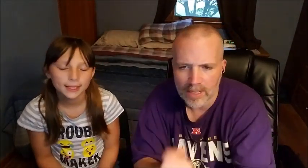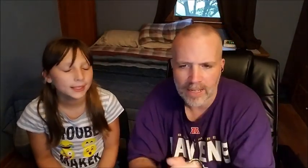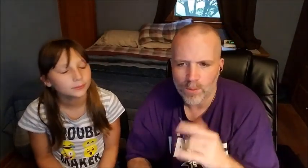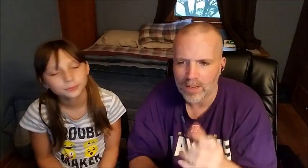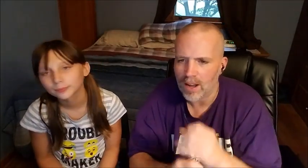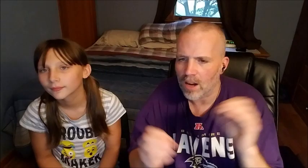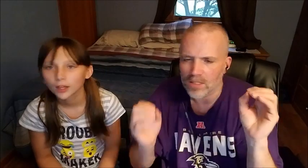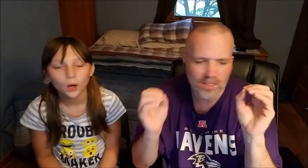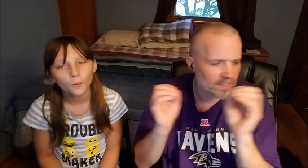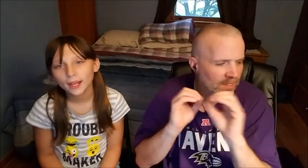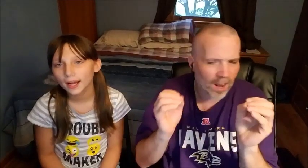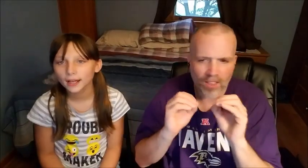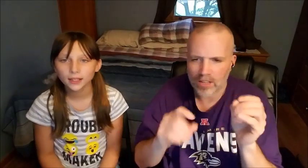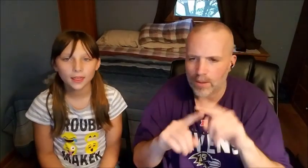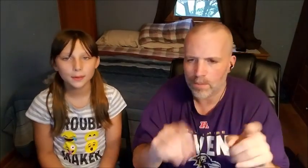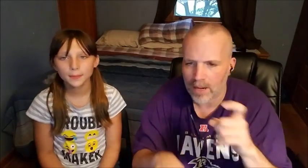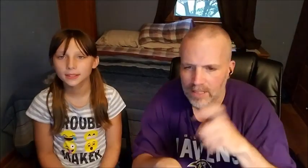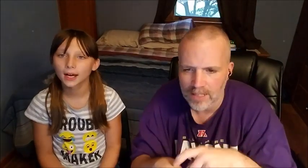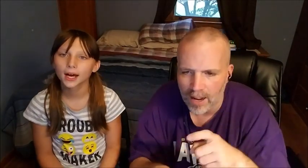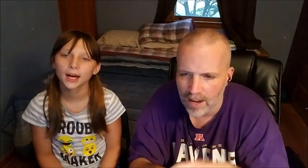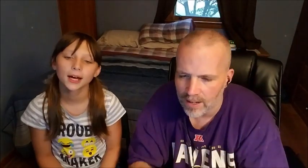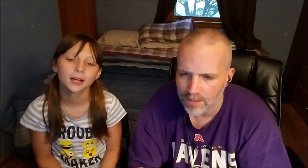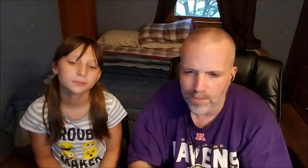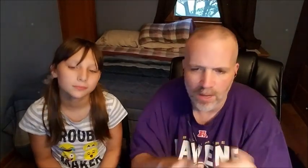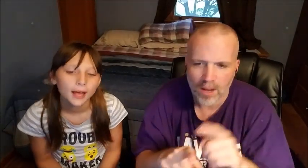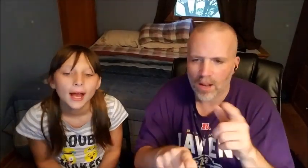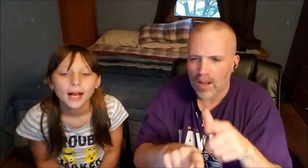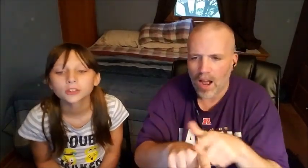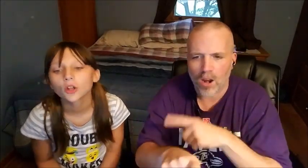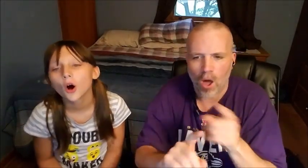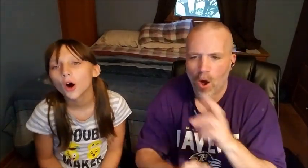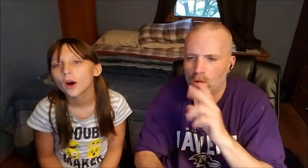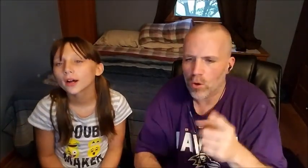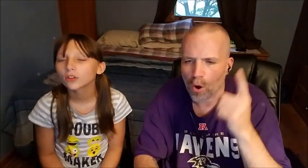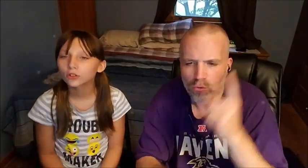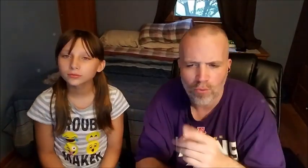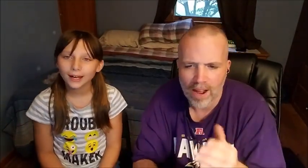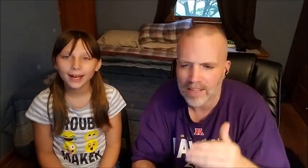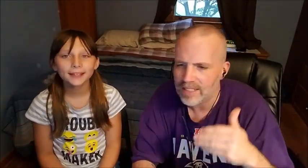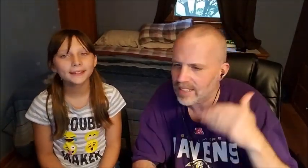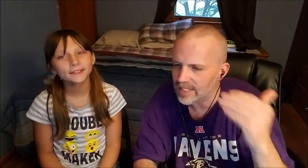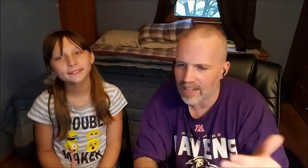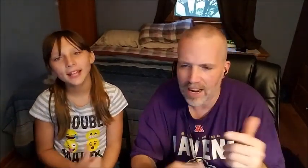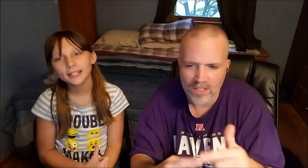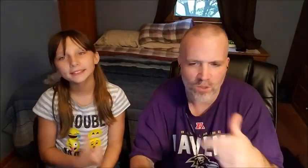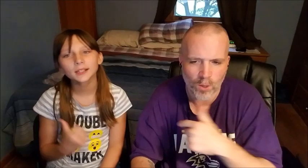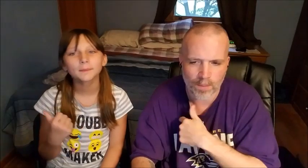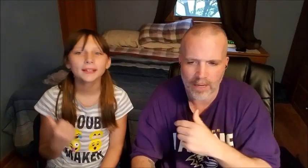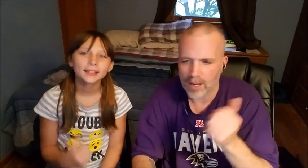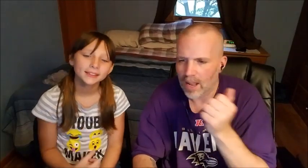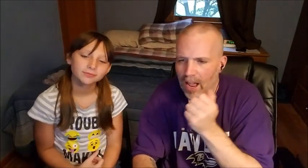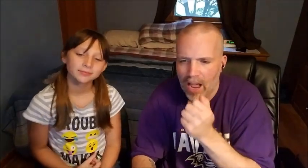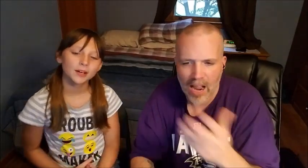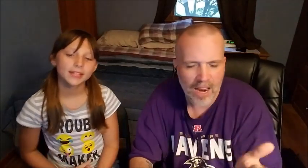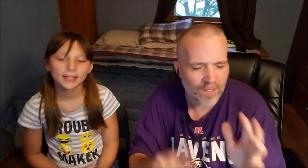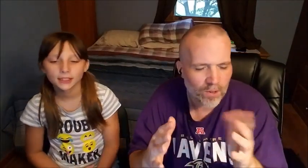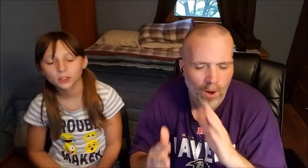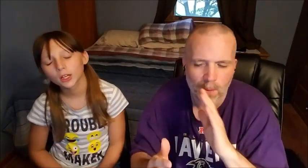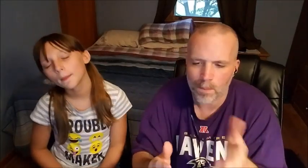lead, we got nothing but time As long as you're right here next to me, everything's gonna